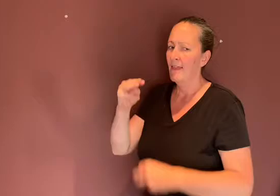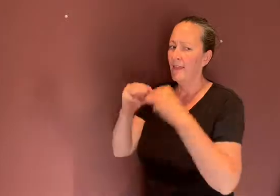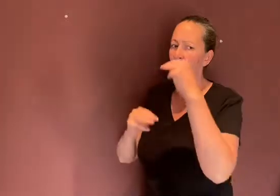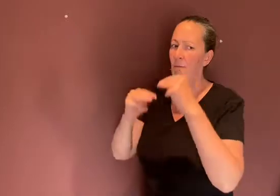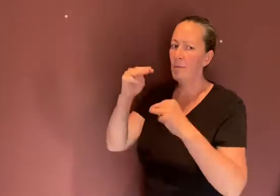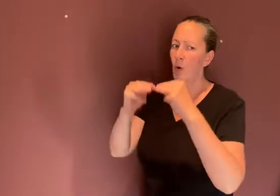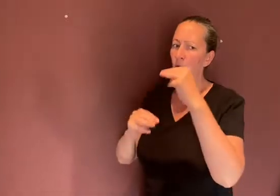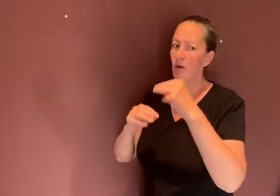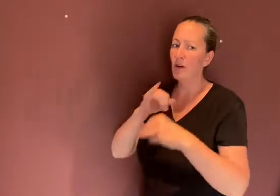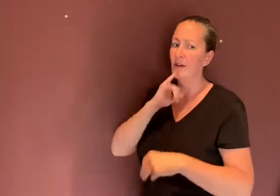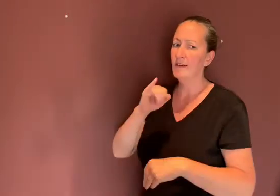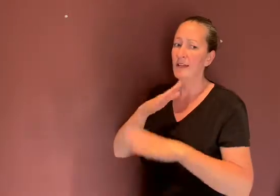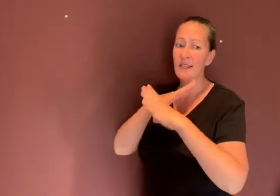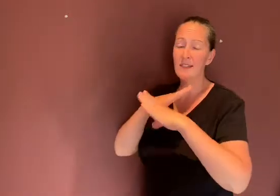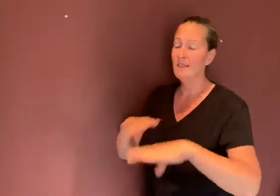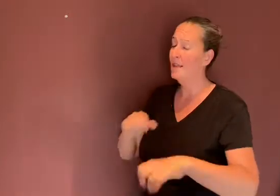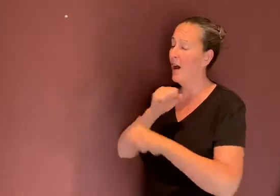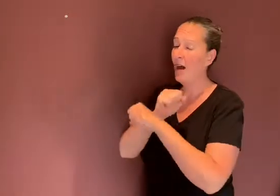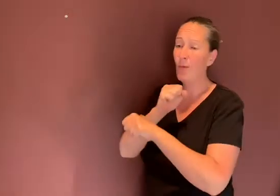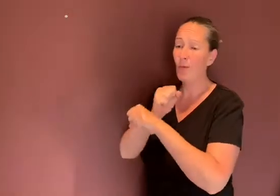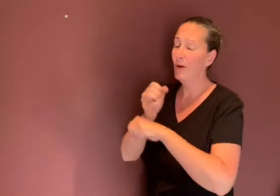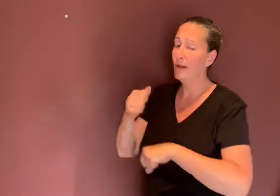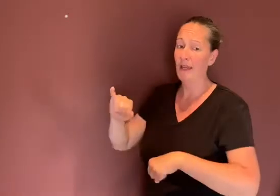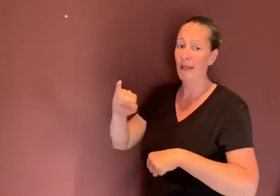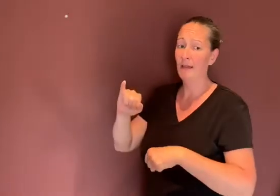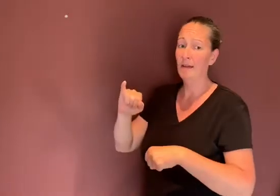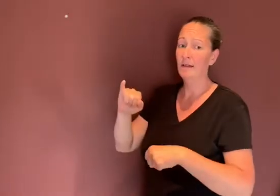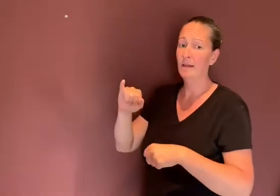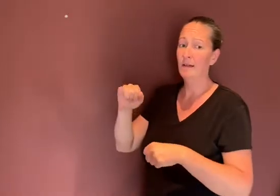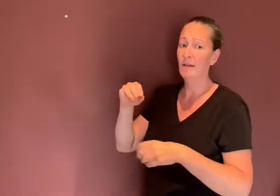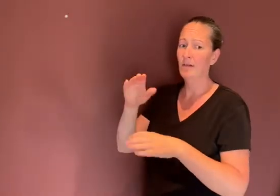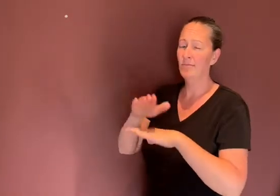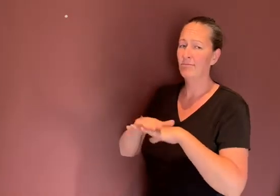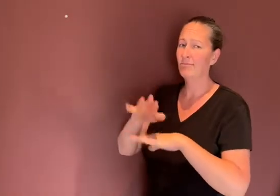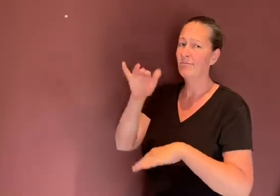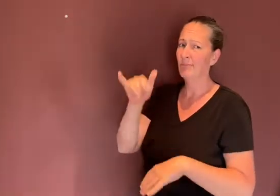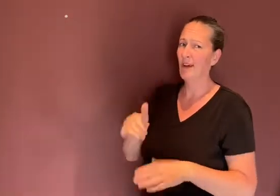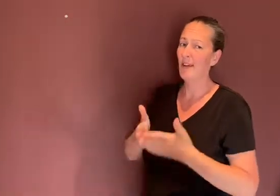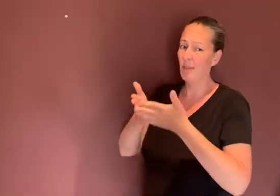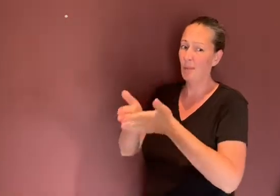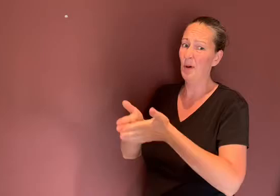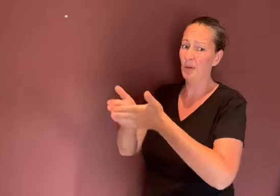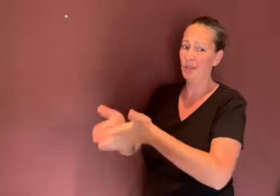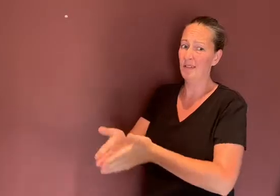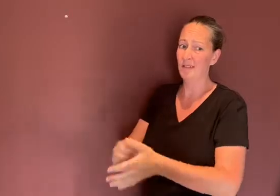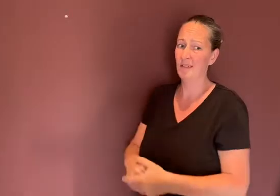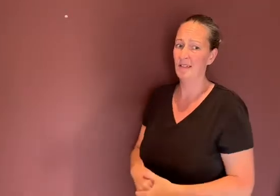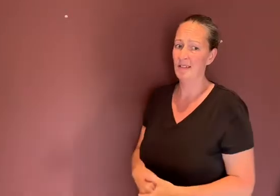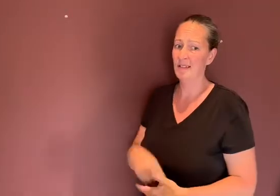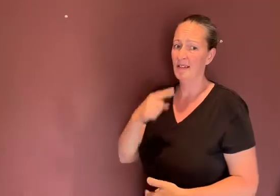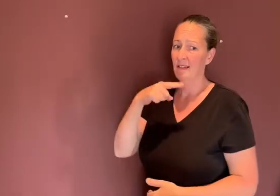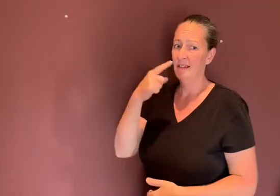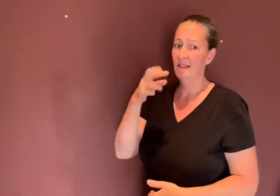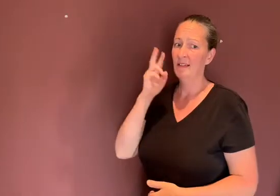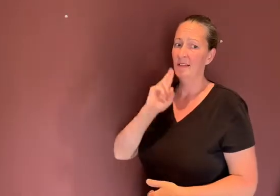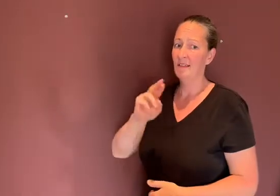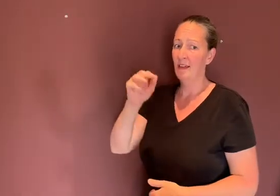The motor is not working on the boat, said